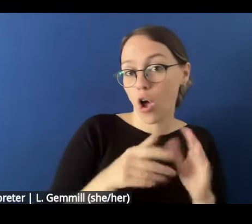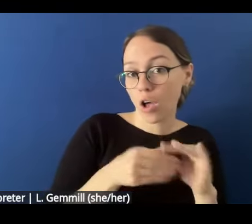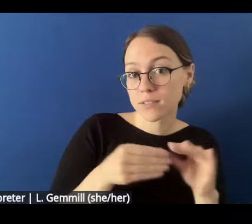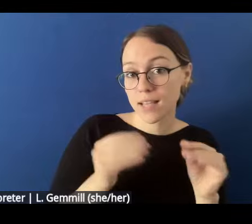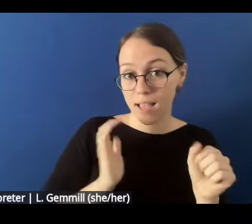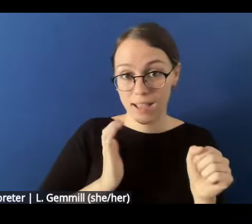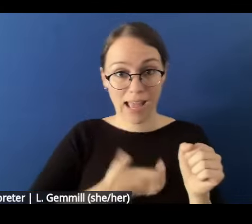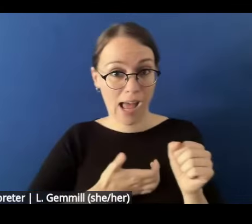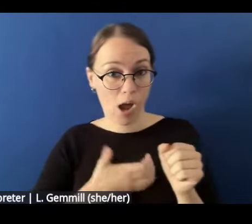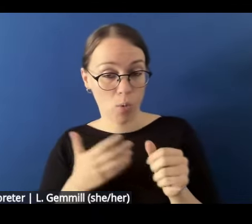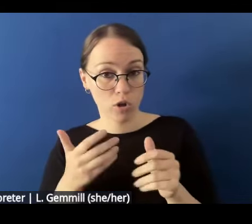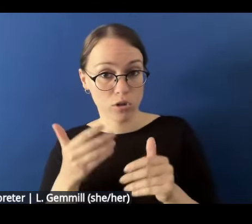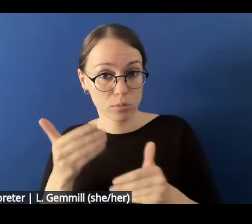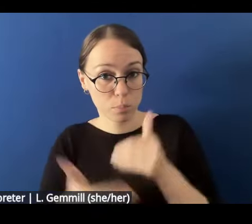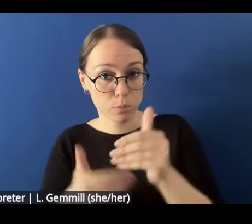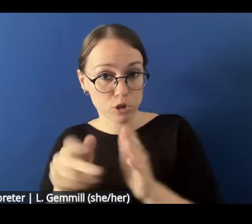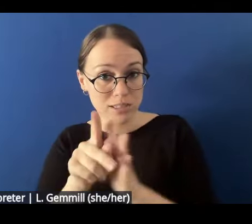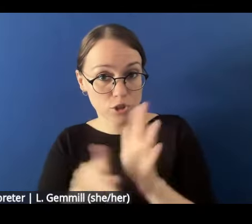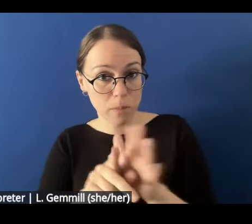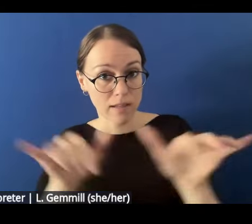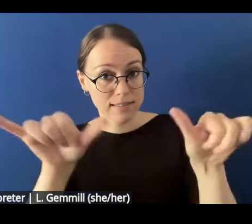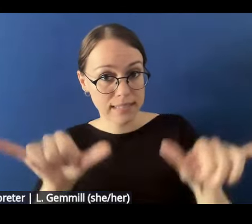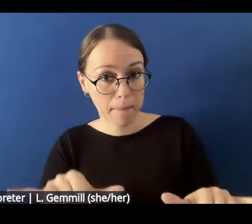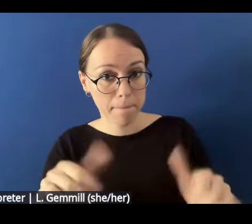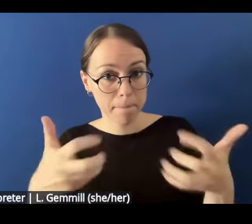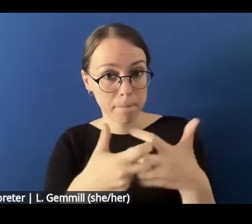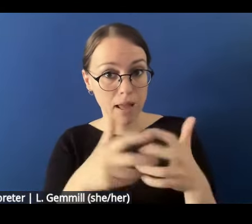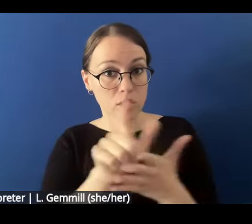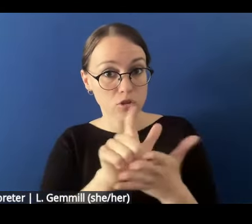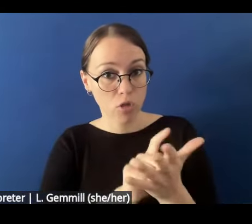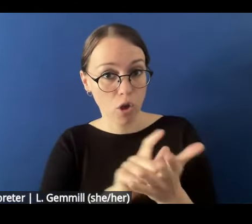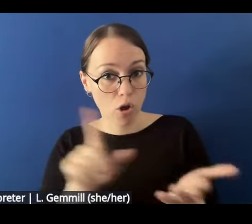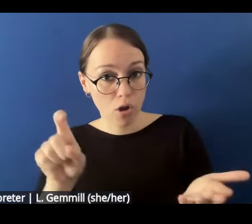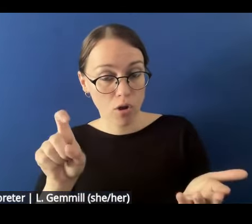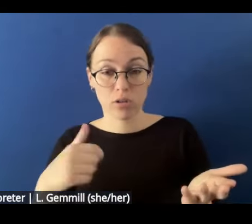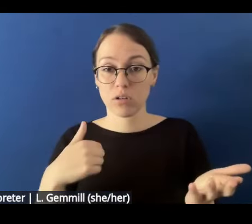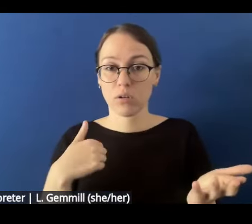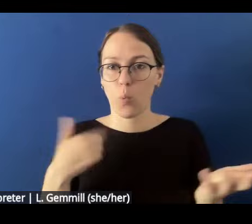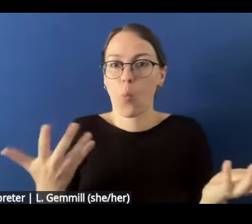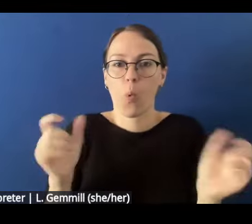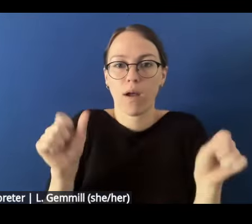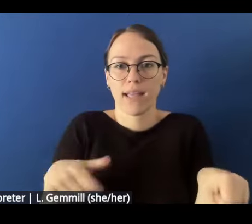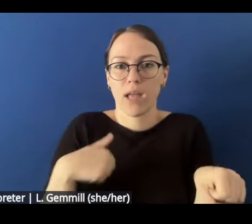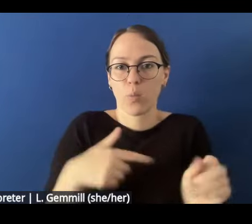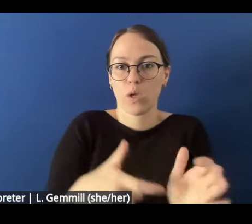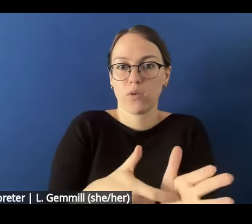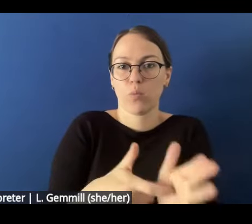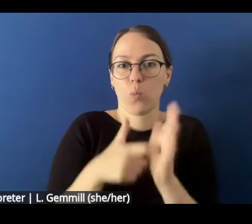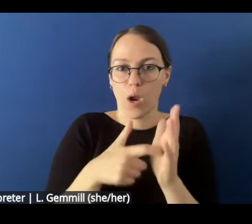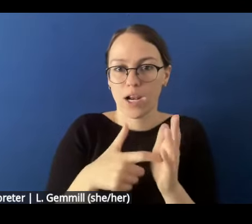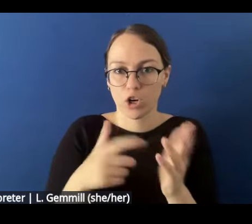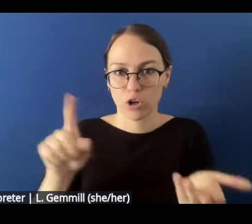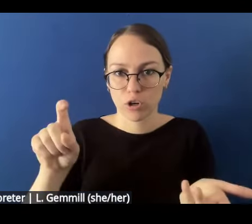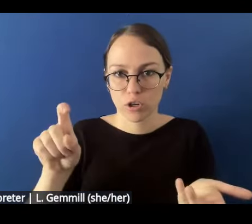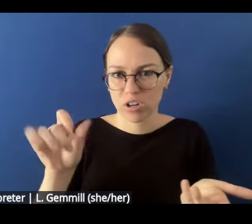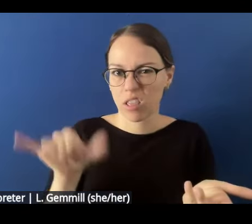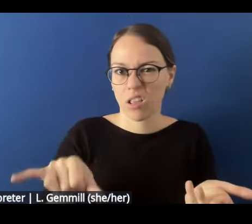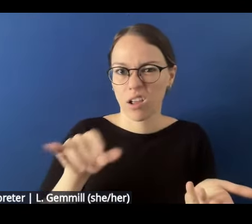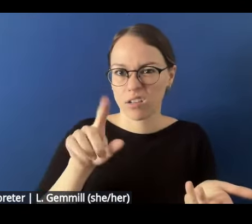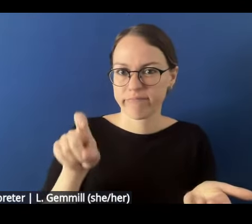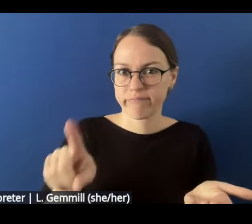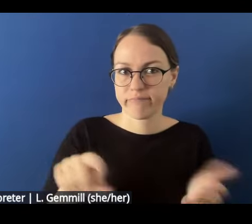they consistent? What can we require, demand? Could we ask that